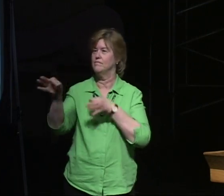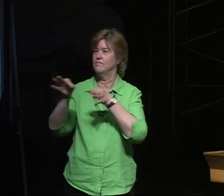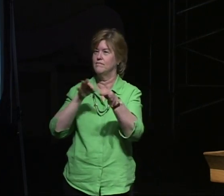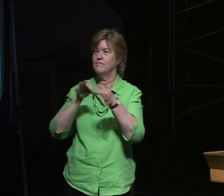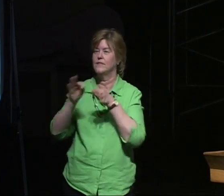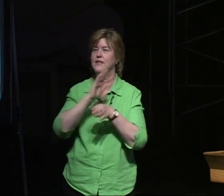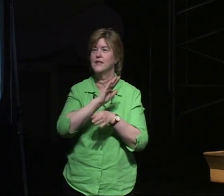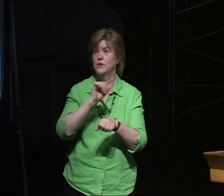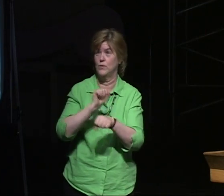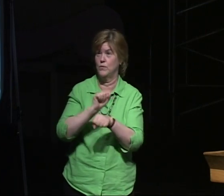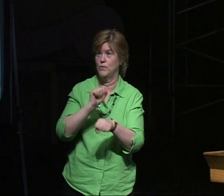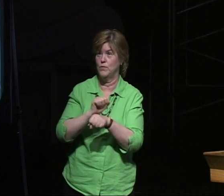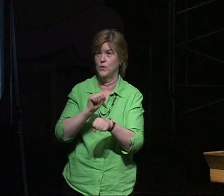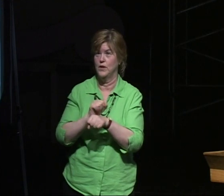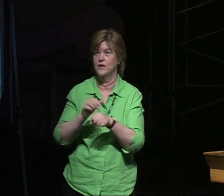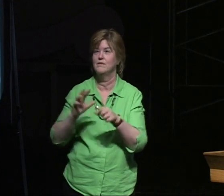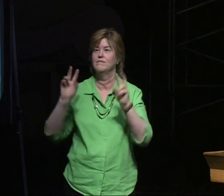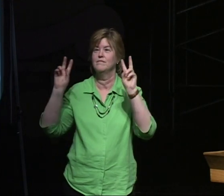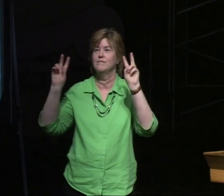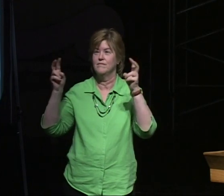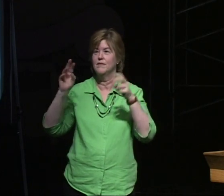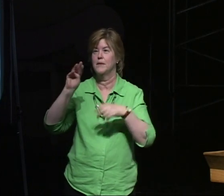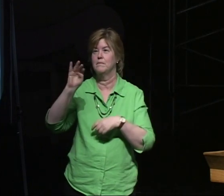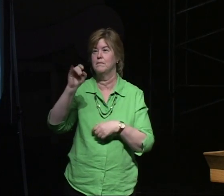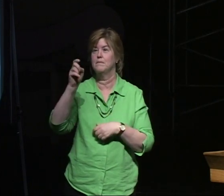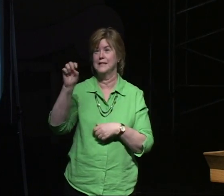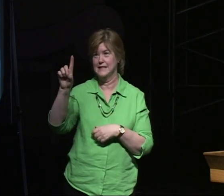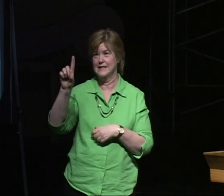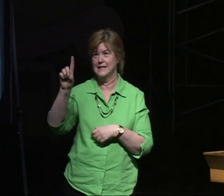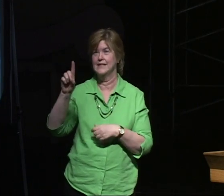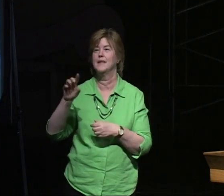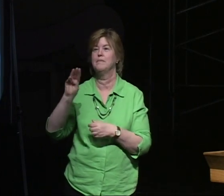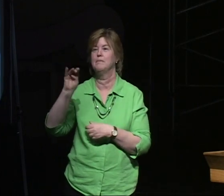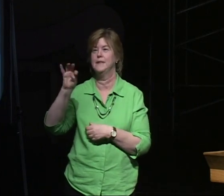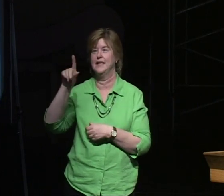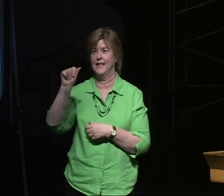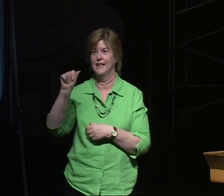went to San Francisco, and he'll be explaining about the work that happens there.